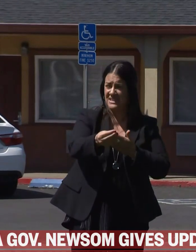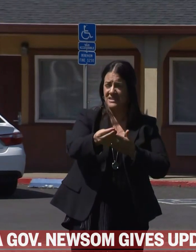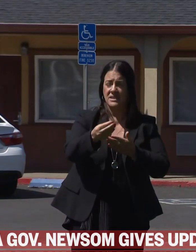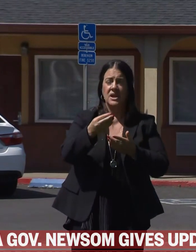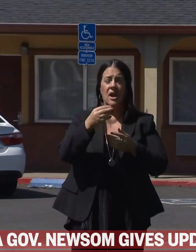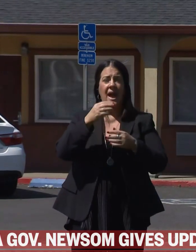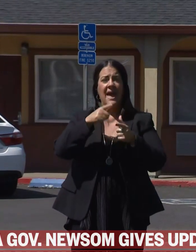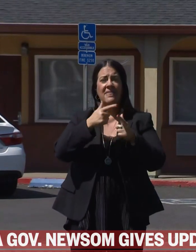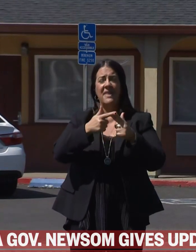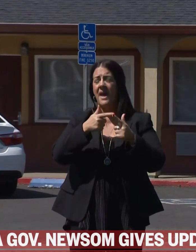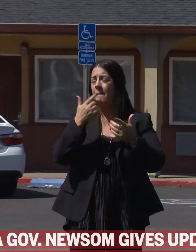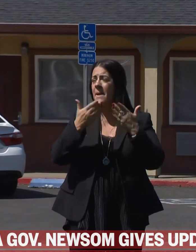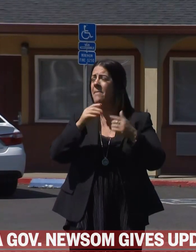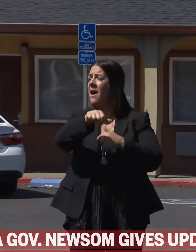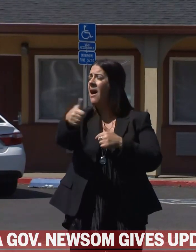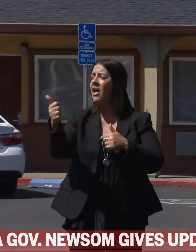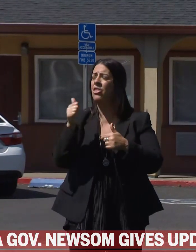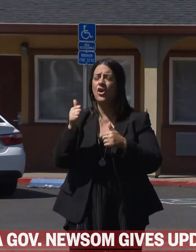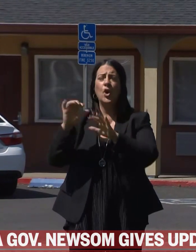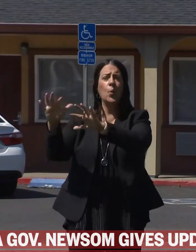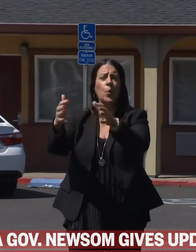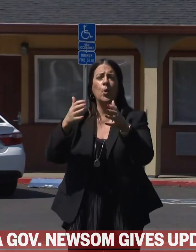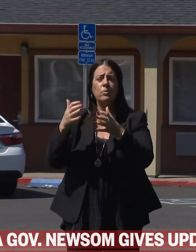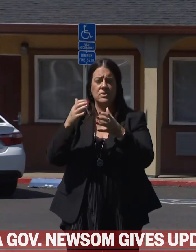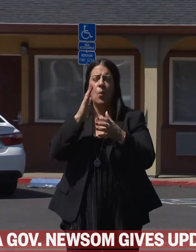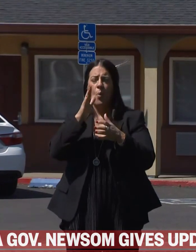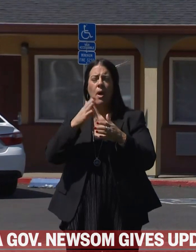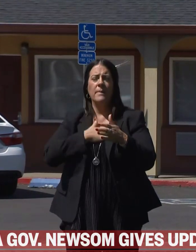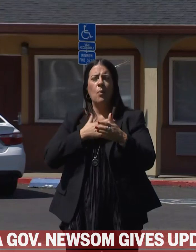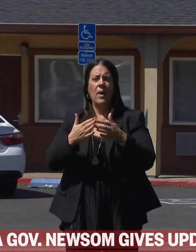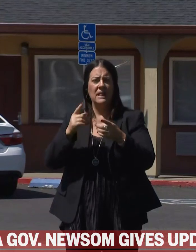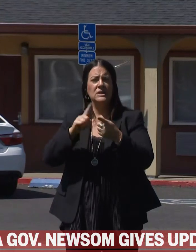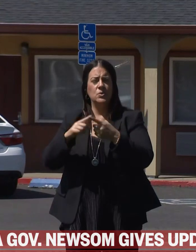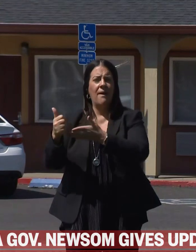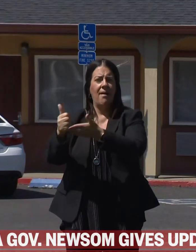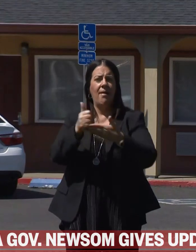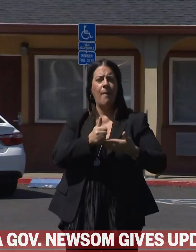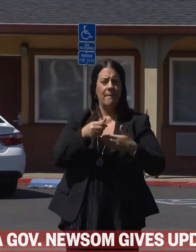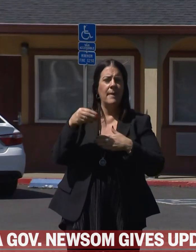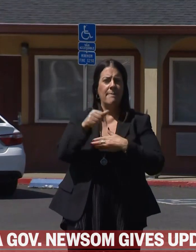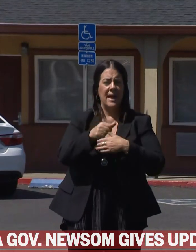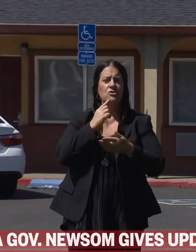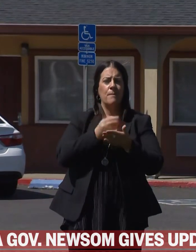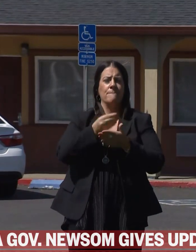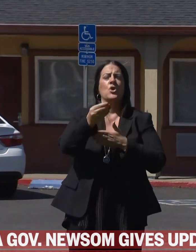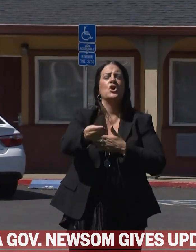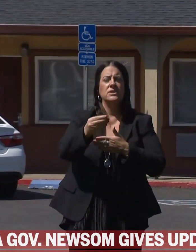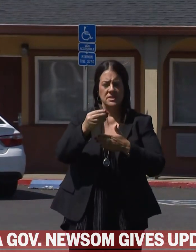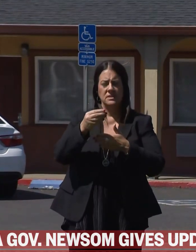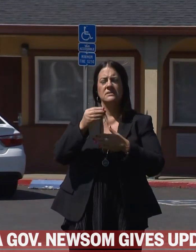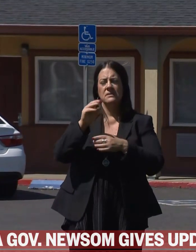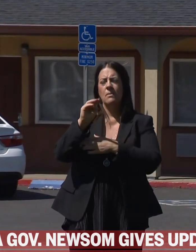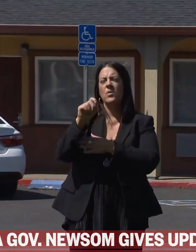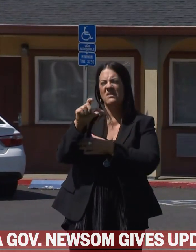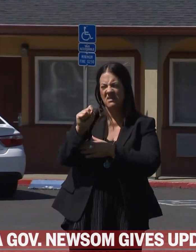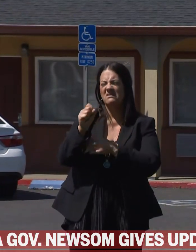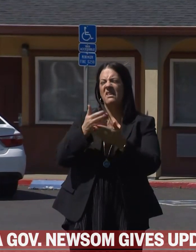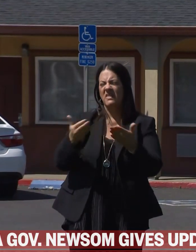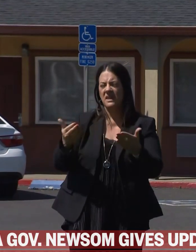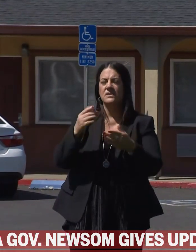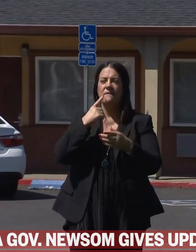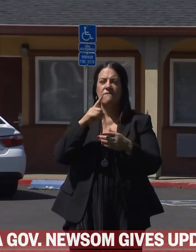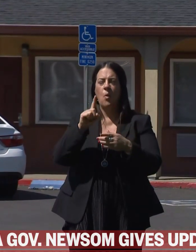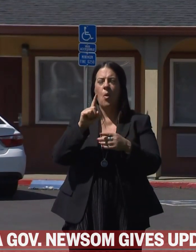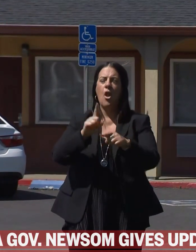philanthropy, local government support, the opportunity to purchase these sites so we can look more long-term as this being